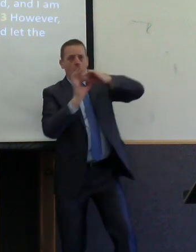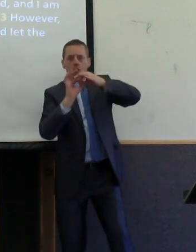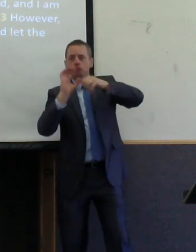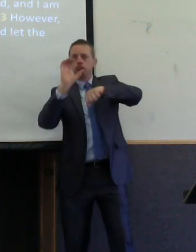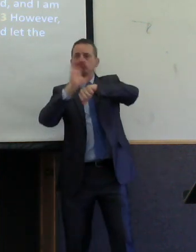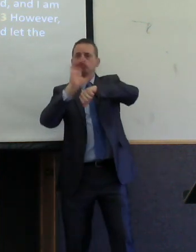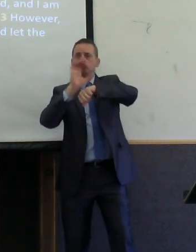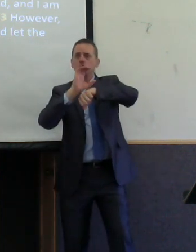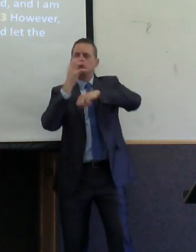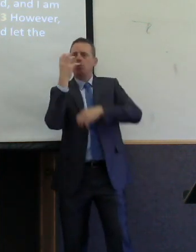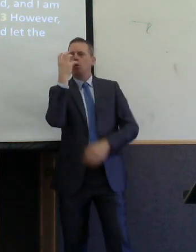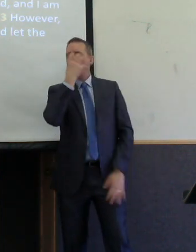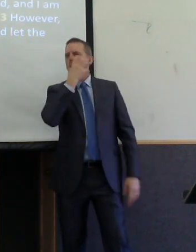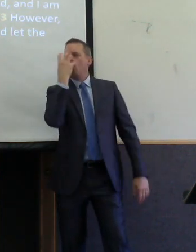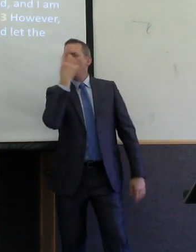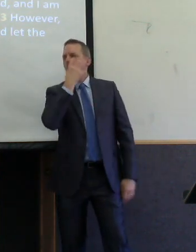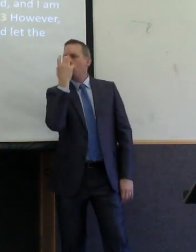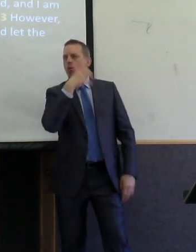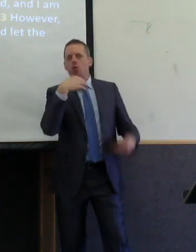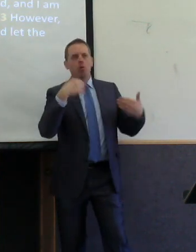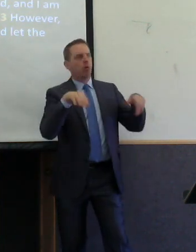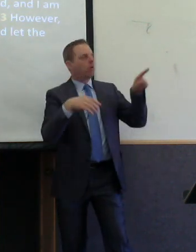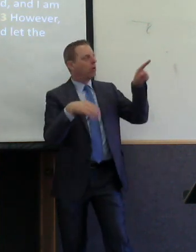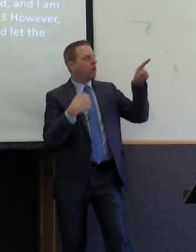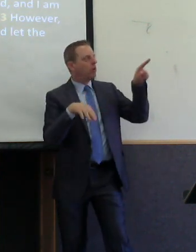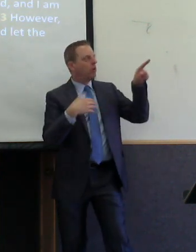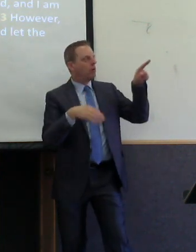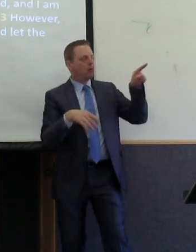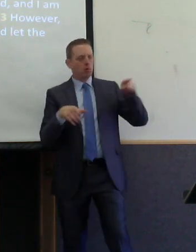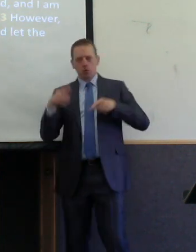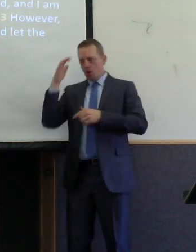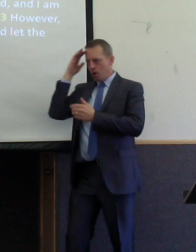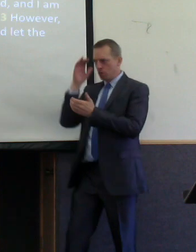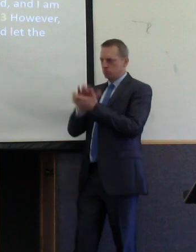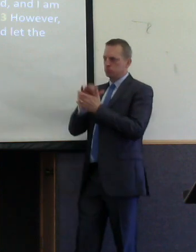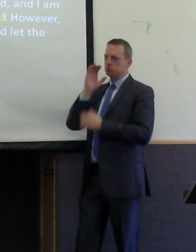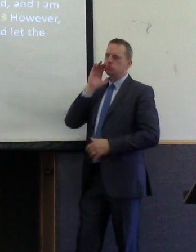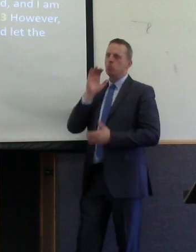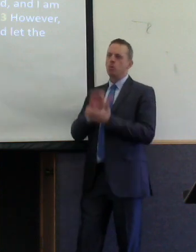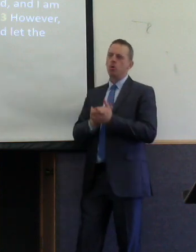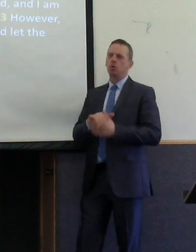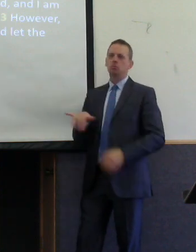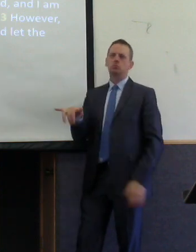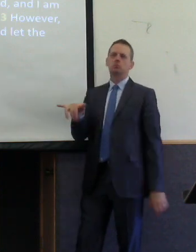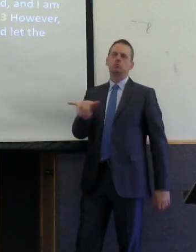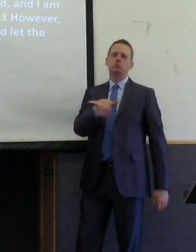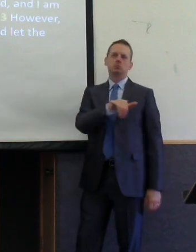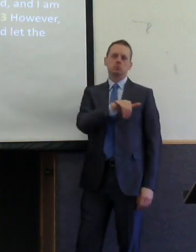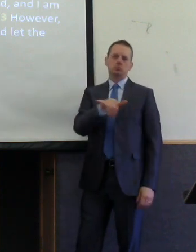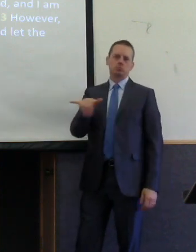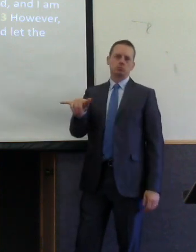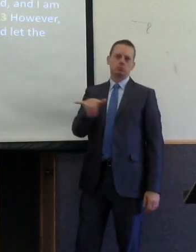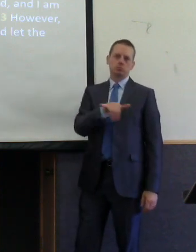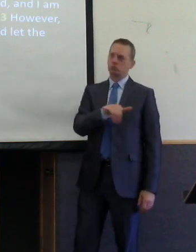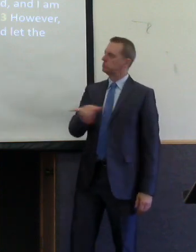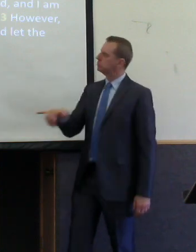This mixture is profound, and I am saying that it is probably the right and